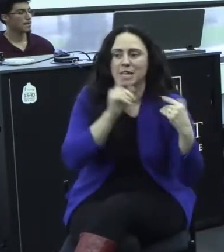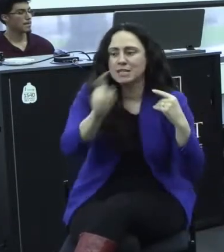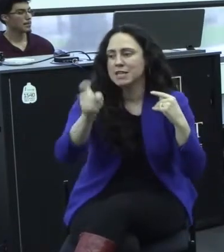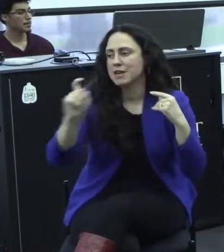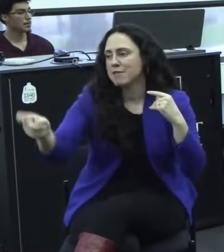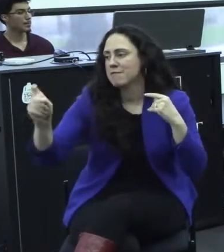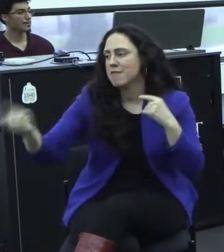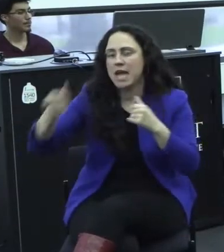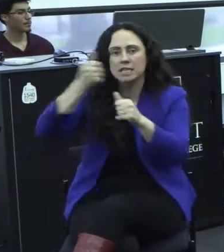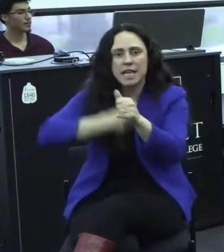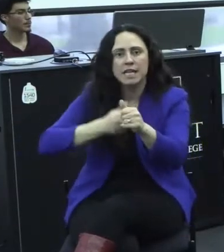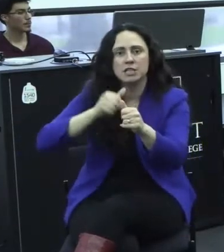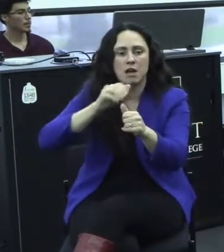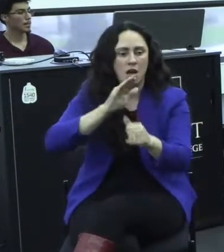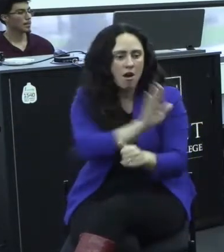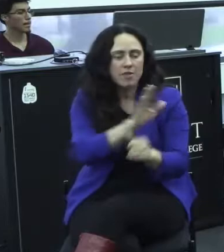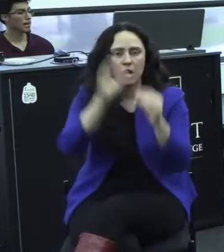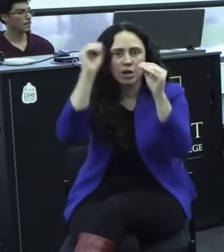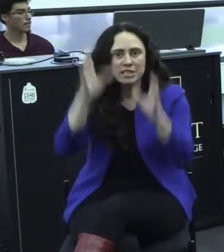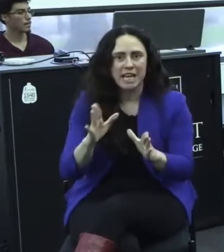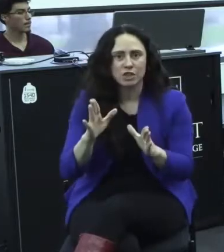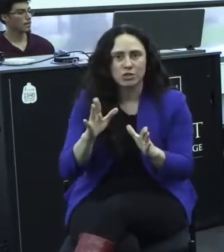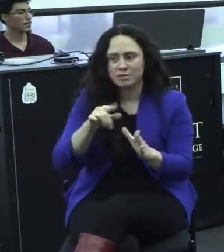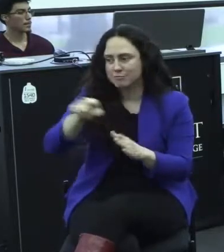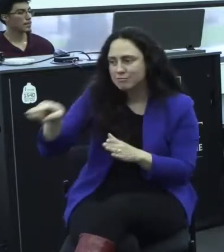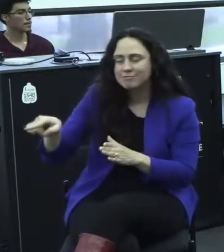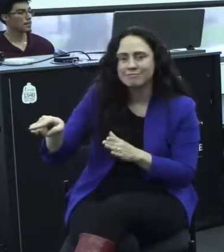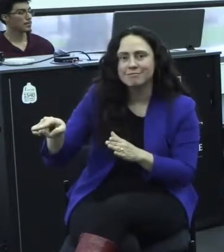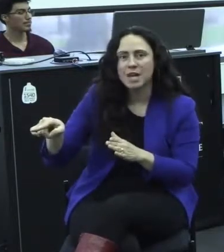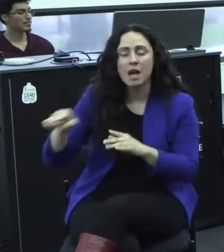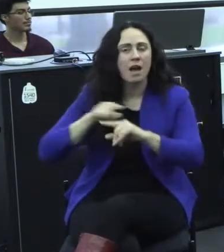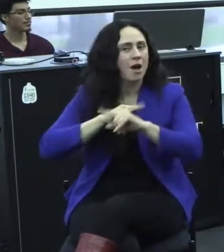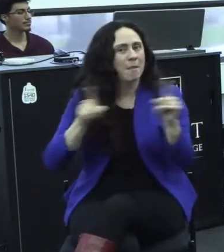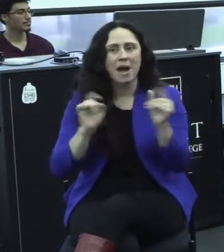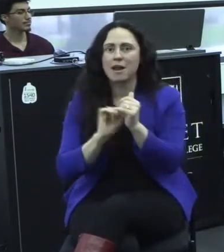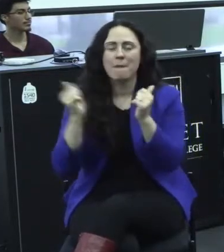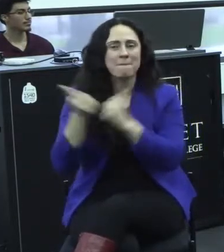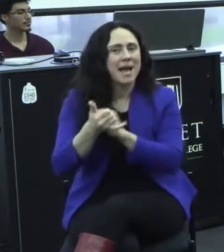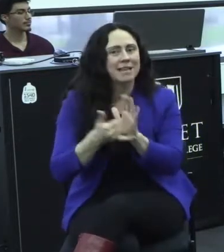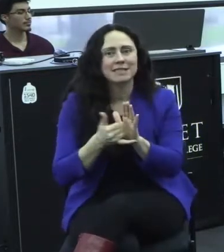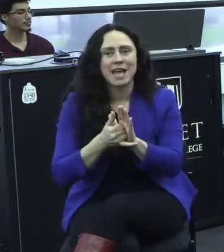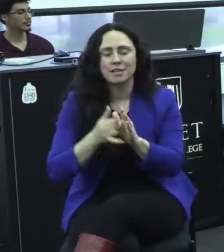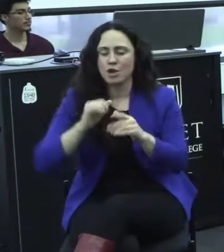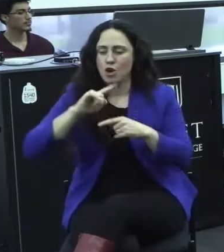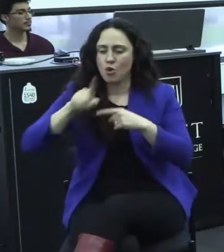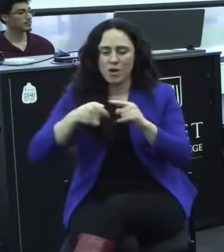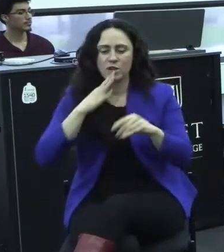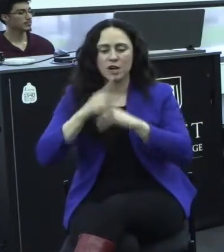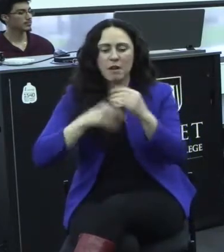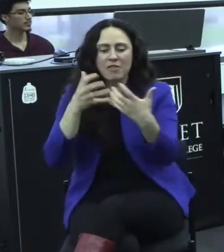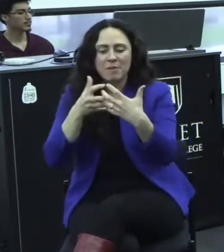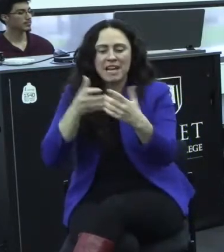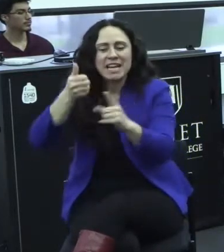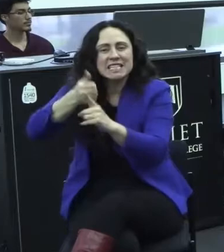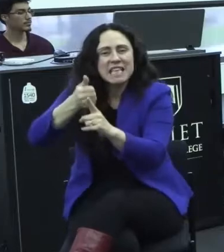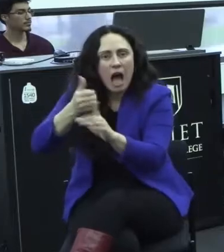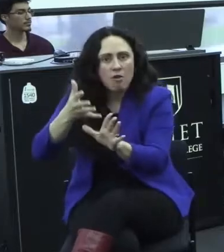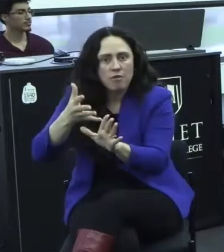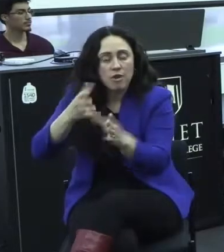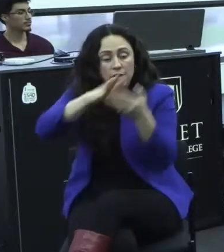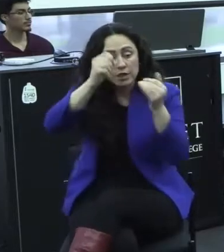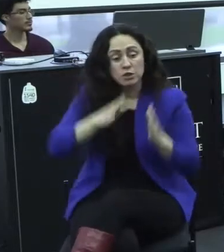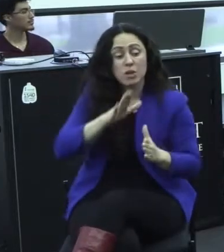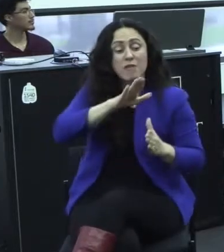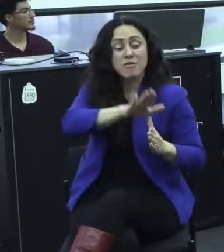their teachers. It goes even further than that. When we get into the actual accommodation itself, it's the student's responsibility